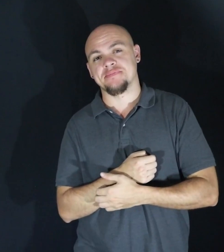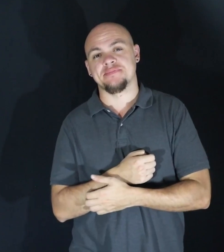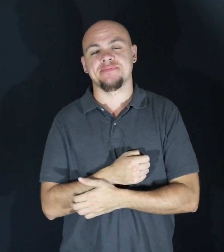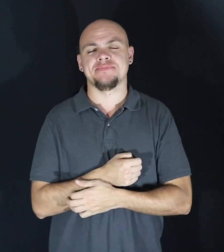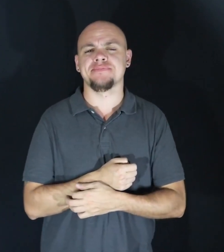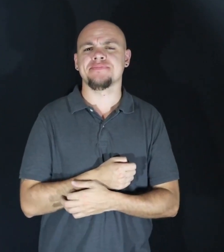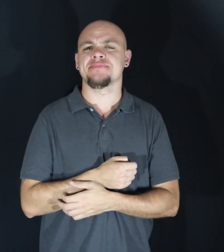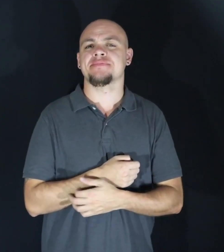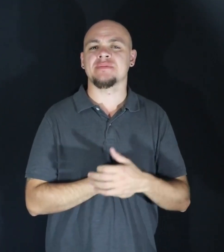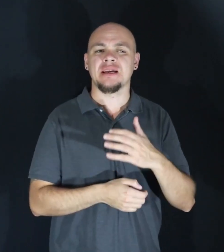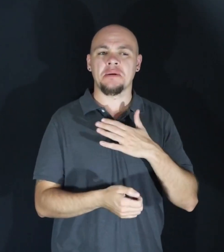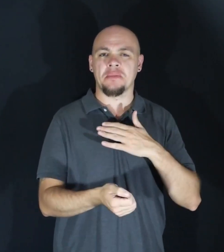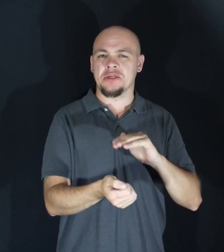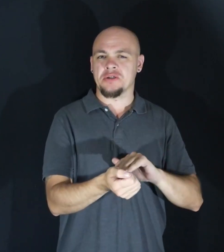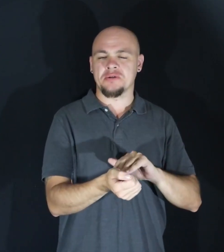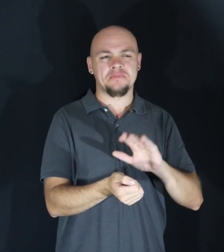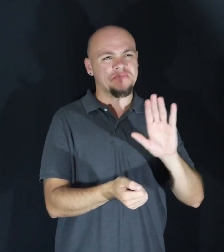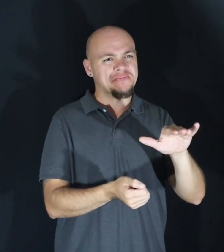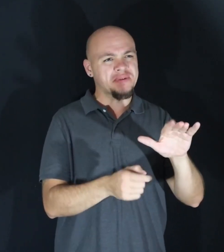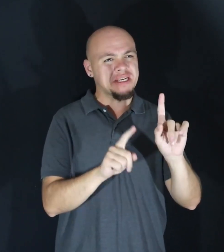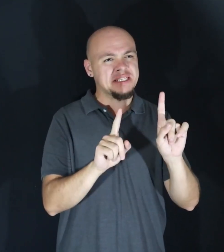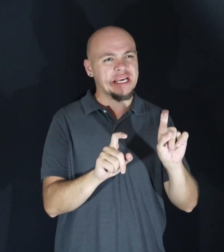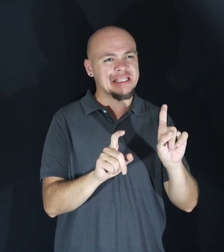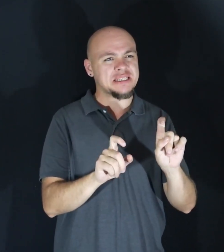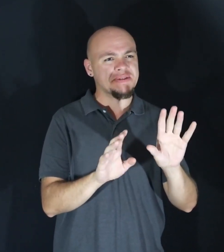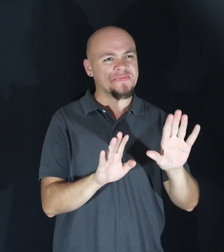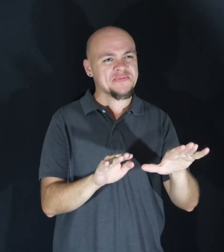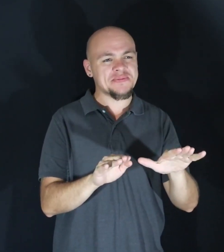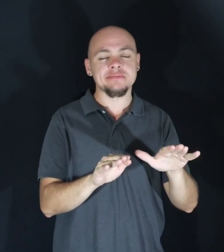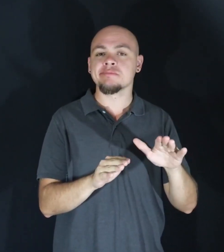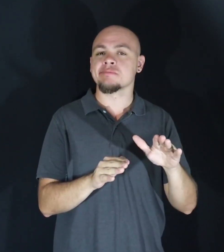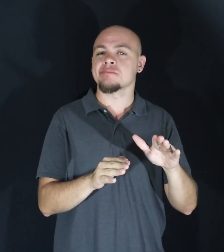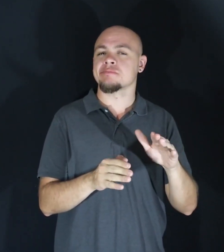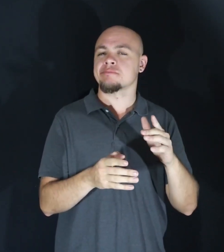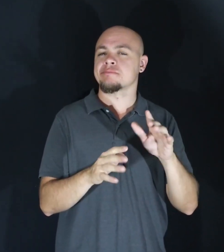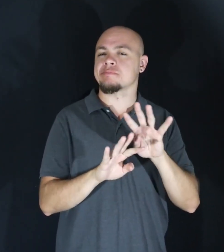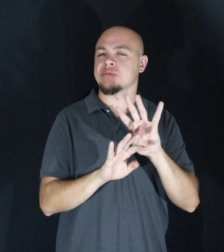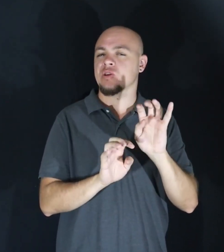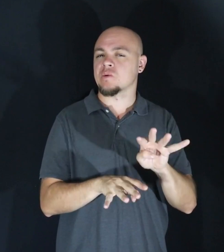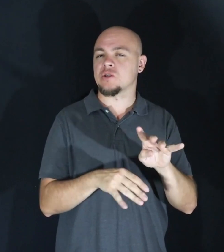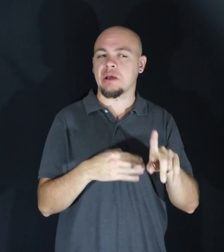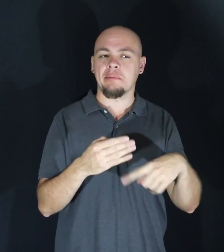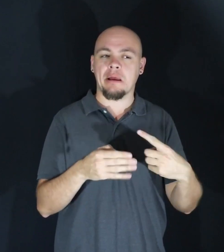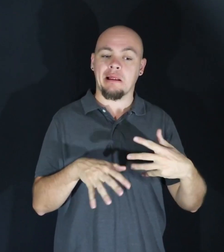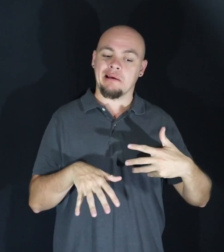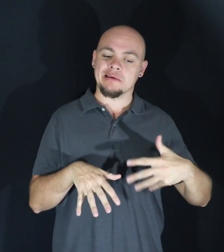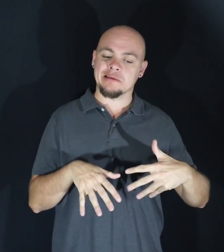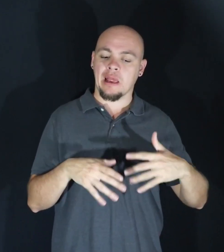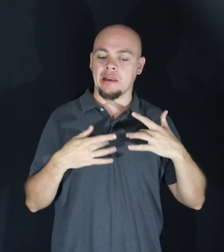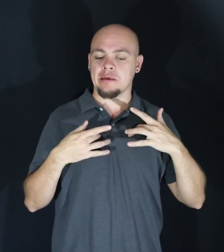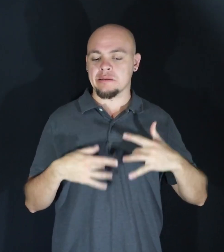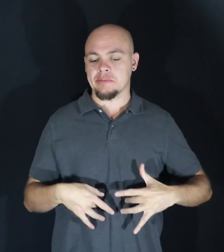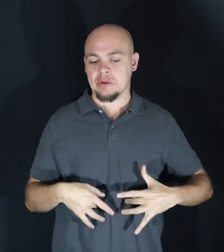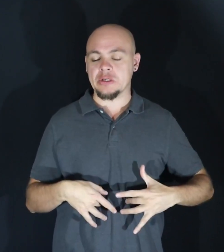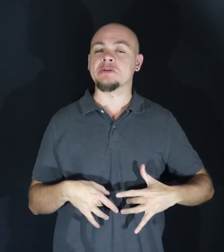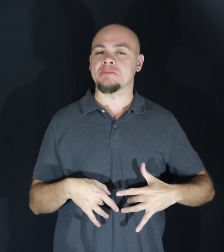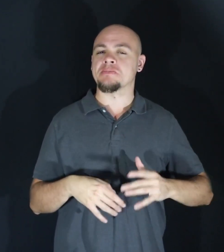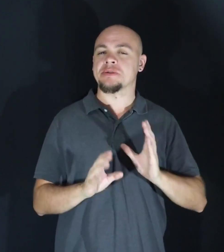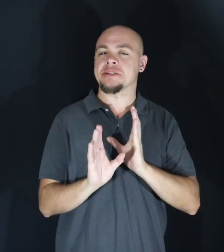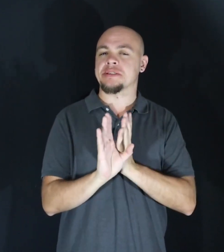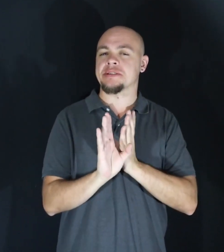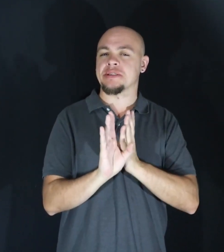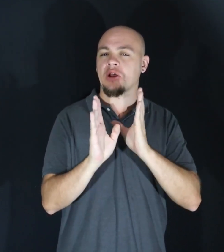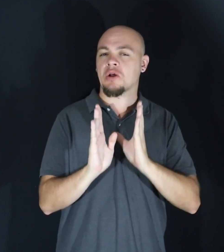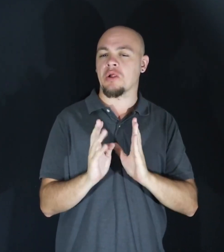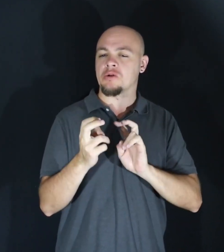I asked my doctor for testing. I took questionnaires for anxiety, depression, met with a